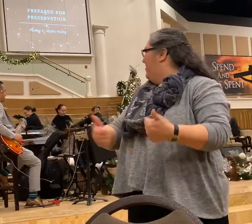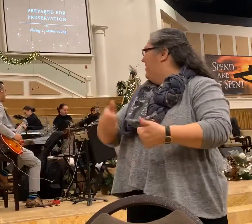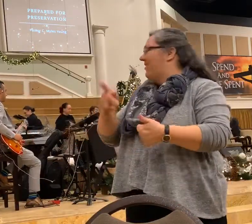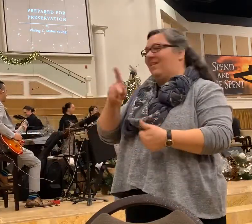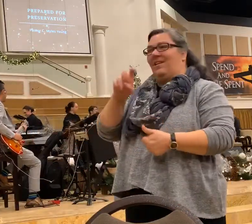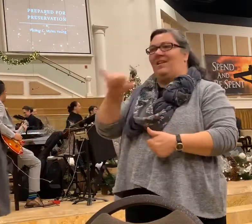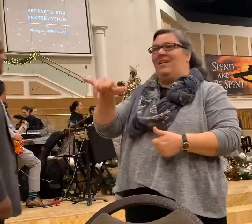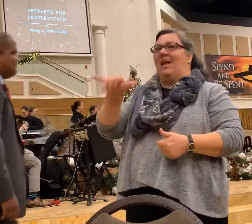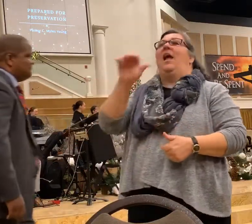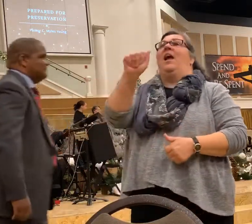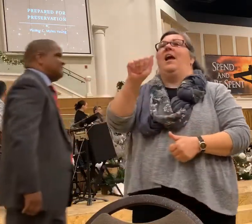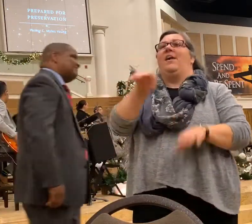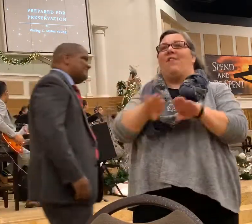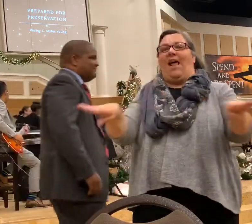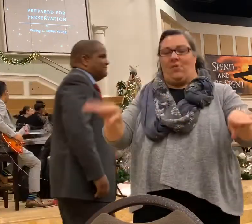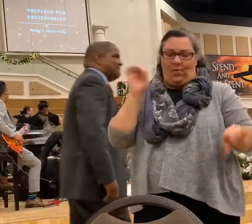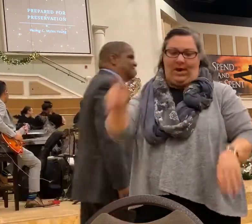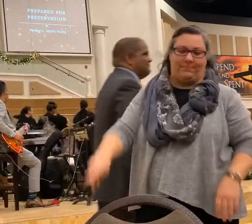A-flat, all right.